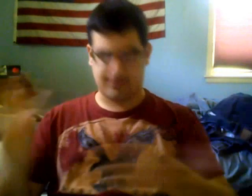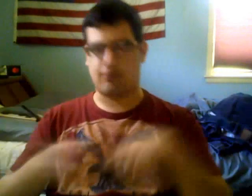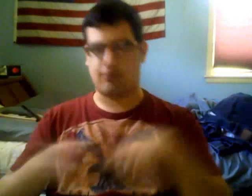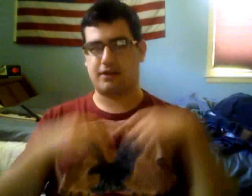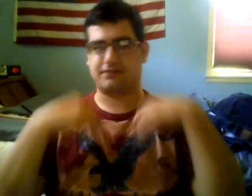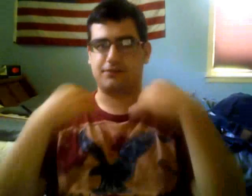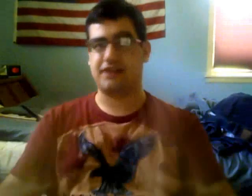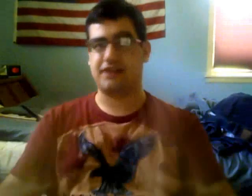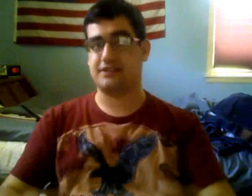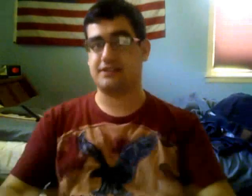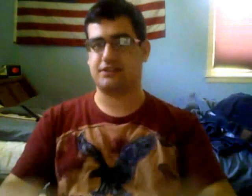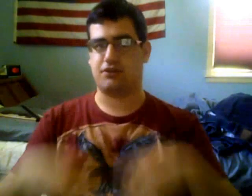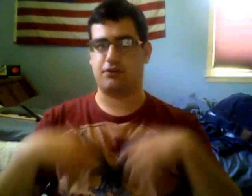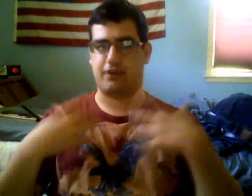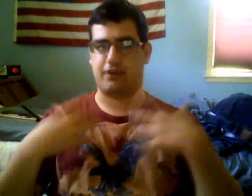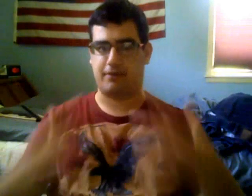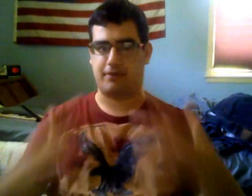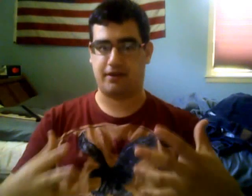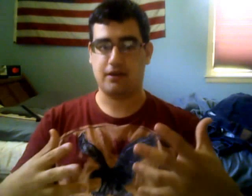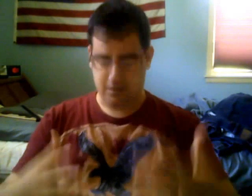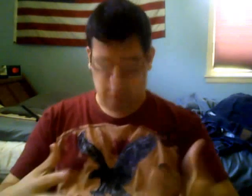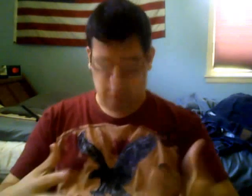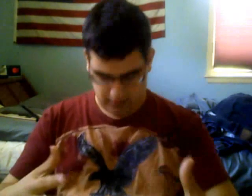they weren't as enthusiastic as the Carter campaign.